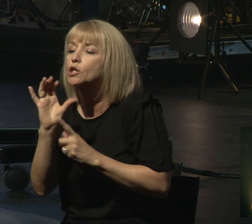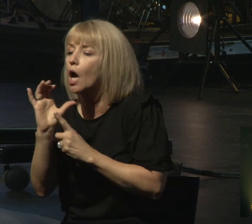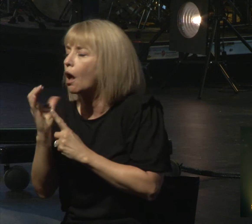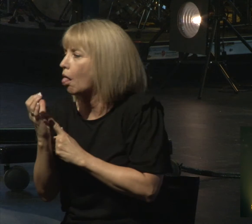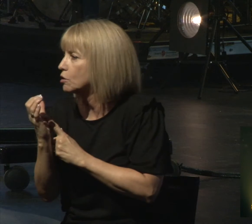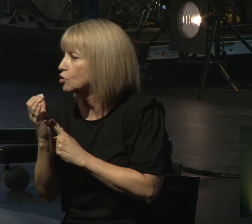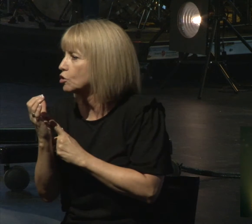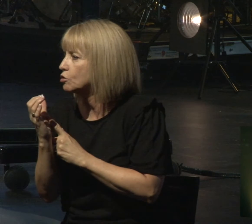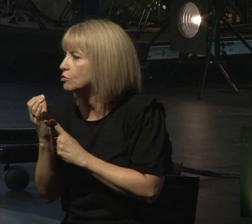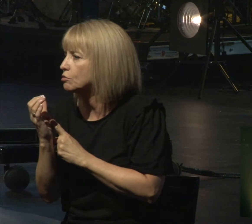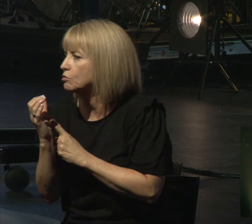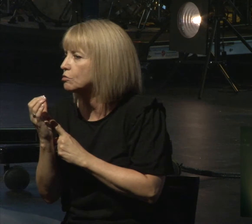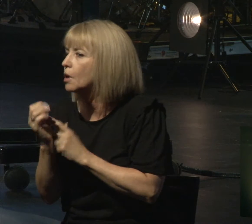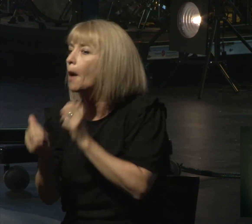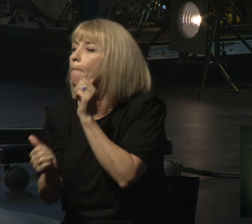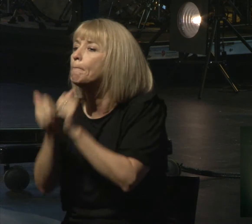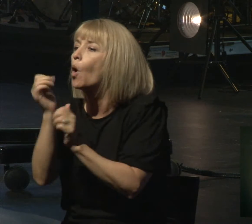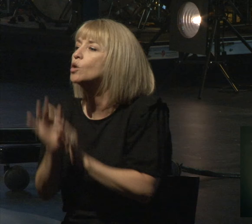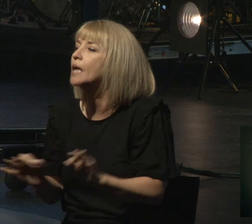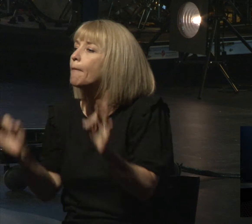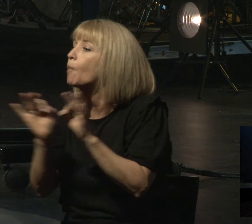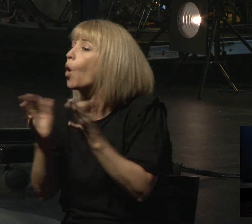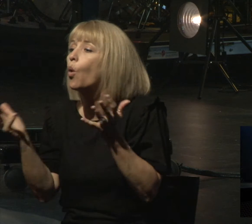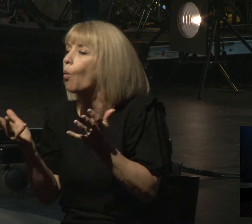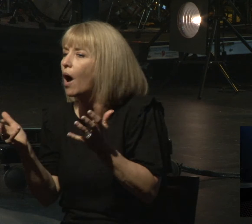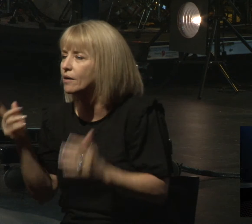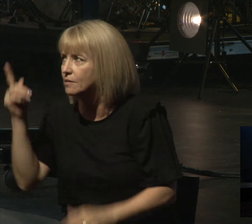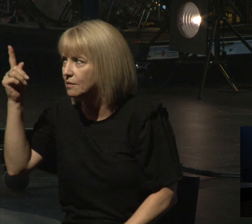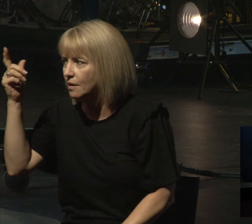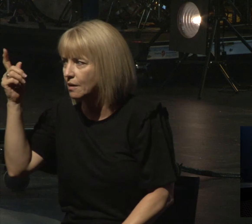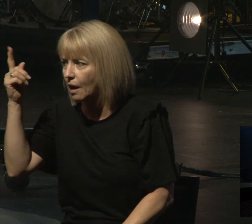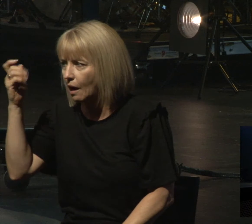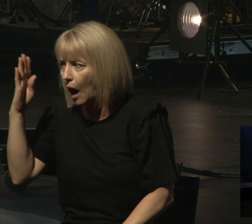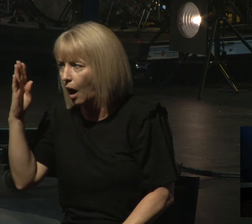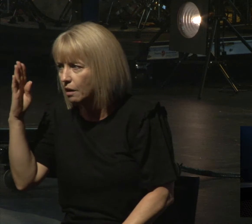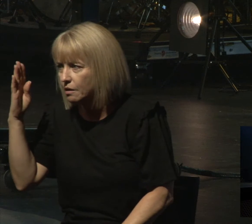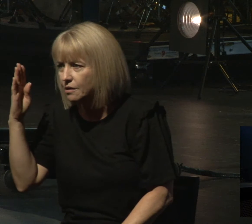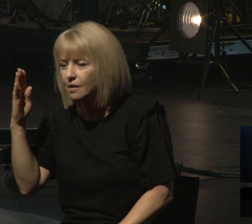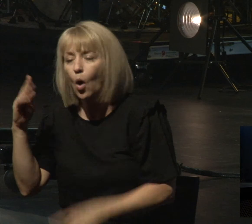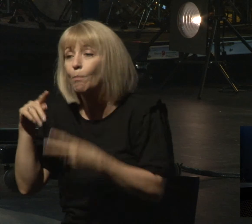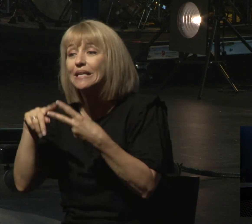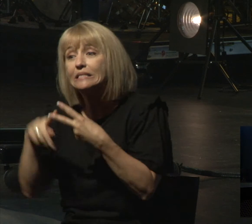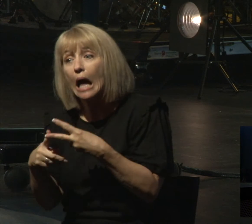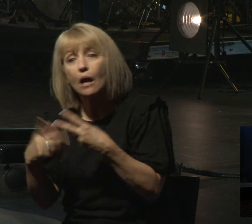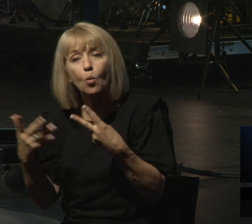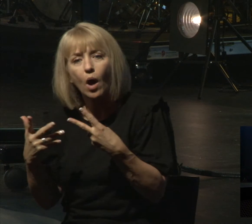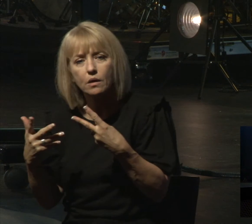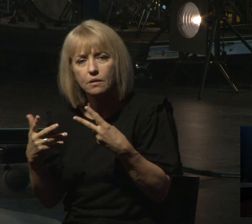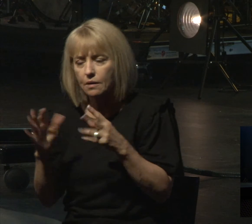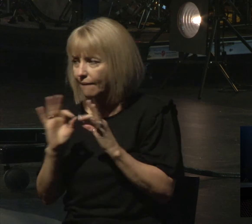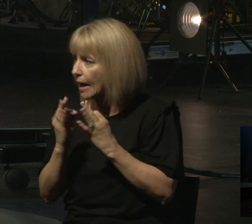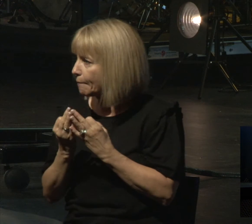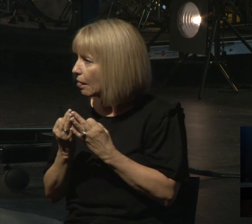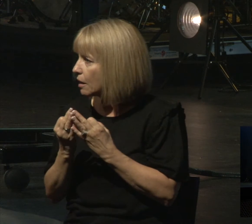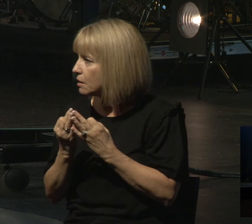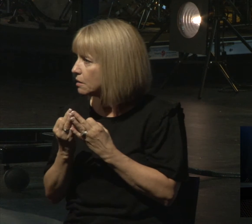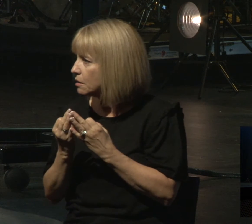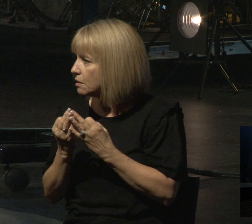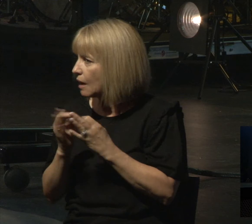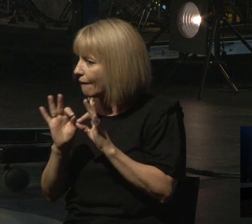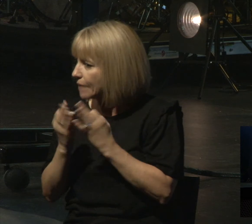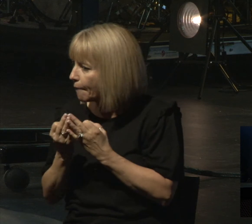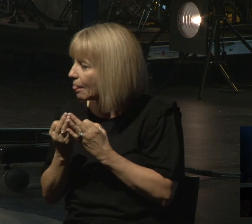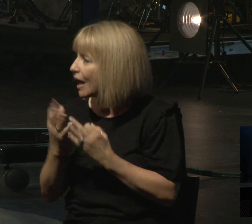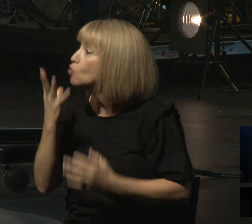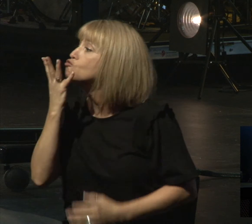priority? God took priority. That wasn't a trick question. But second priority was family. In